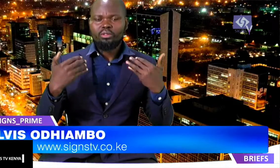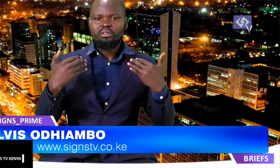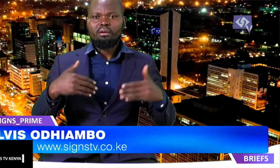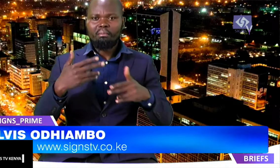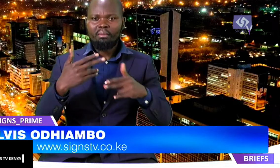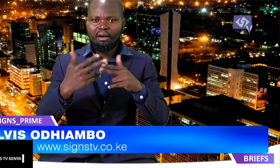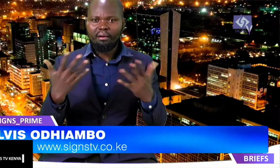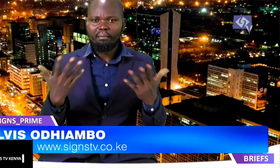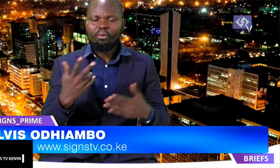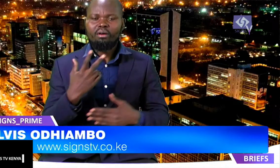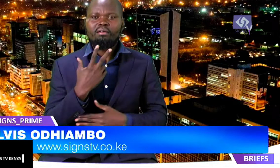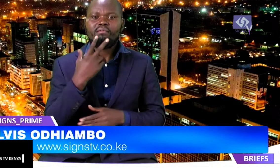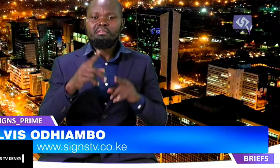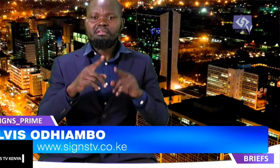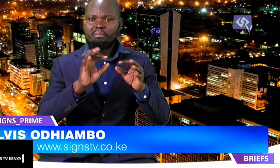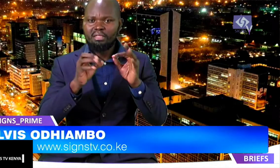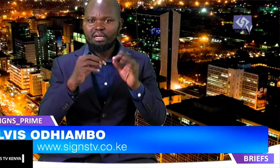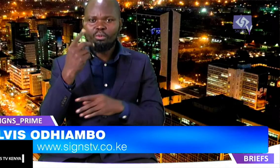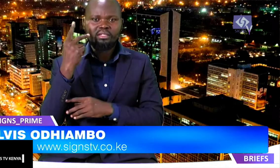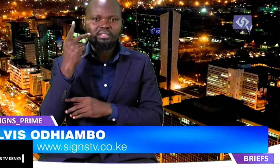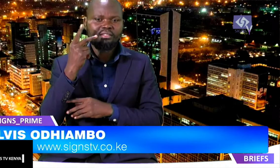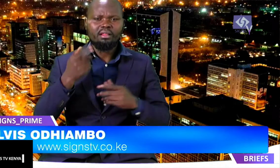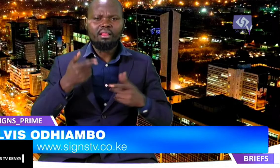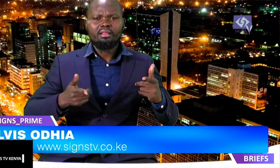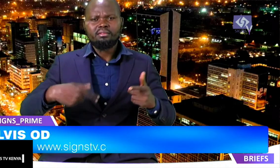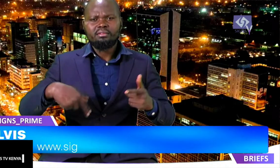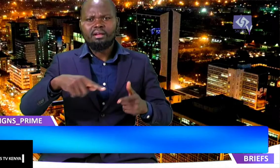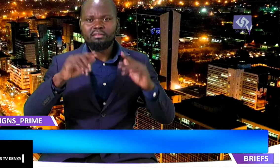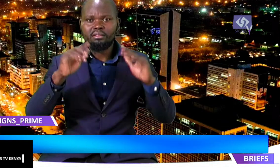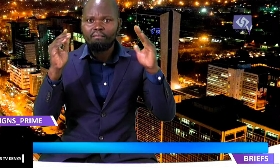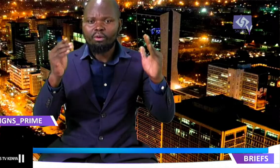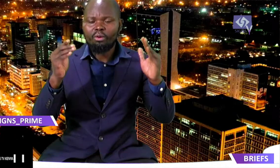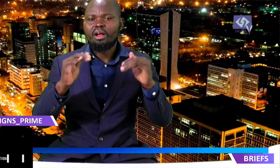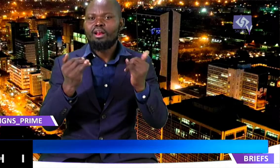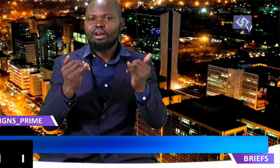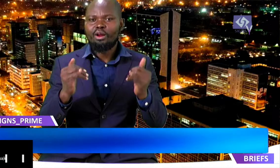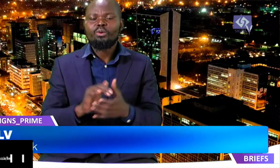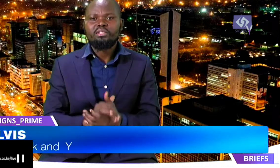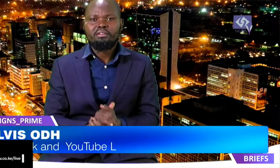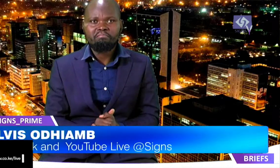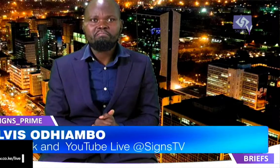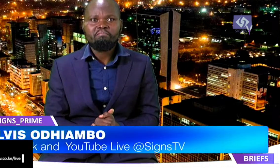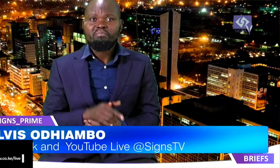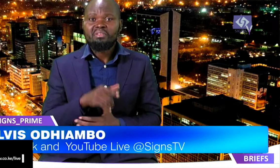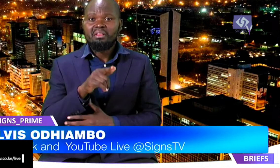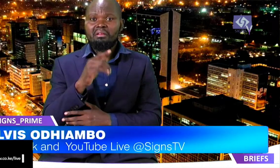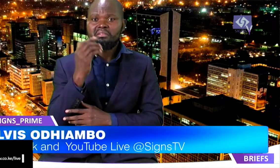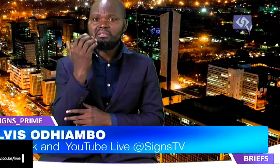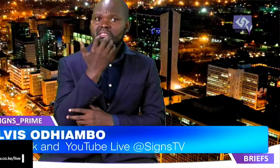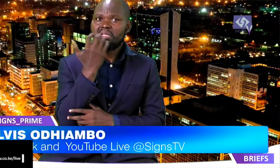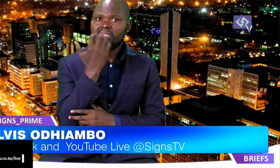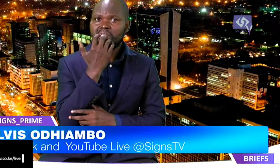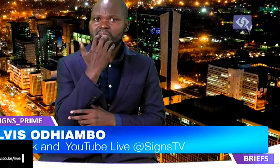TV News. I am your host ELVIS ODHIAMBO and my sign language interpreter Esther Kendi. Let's focus on the news making